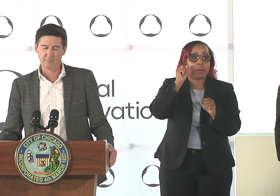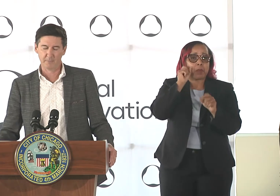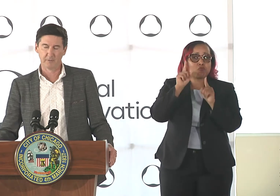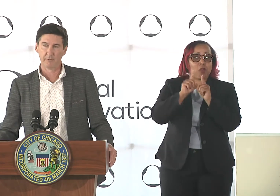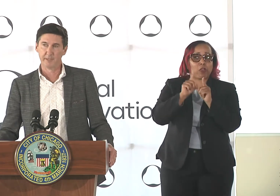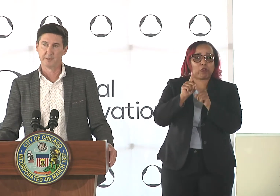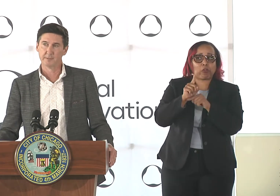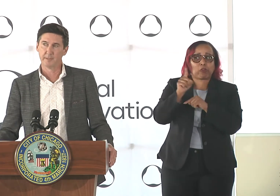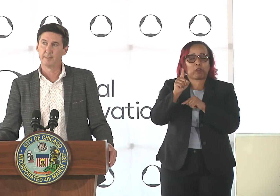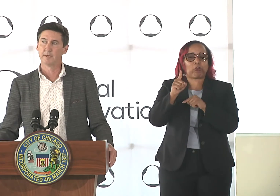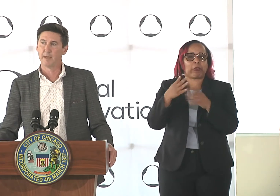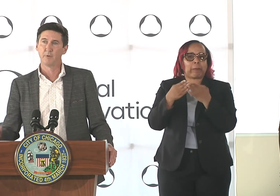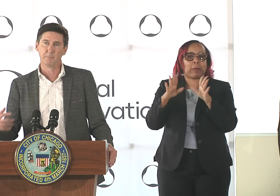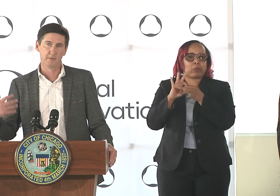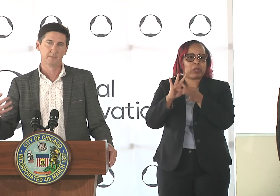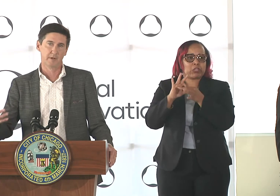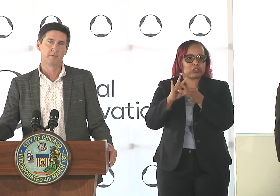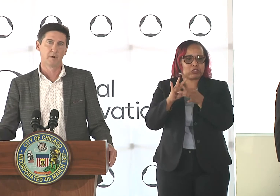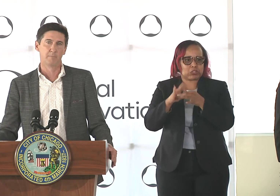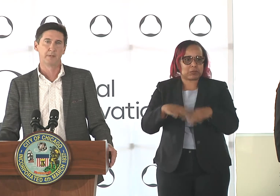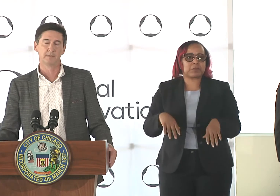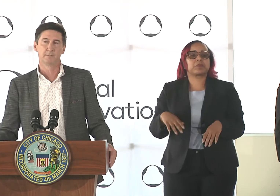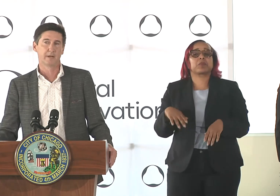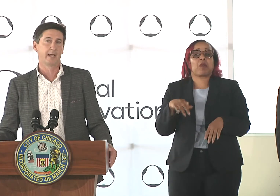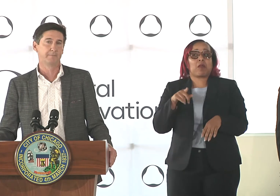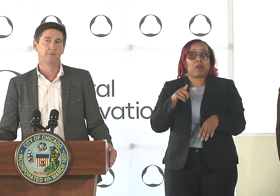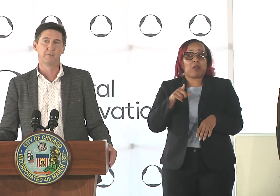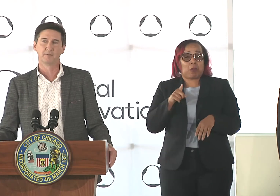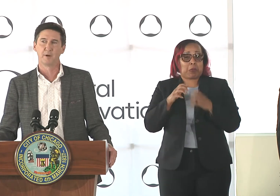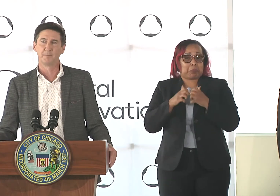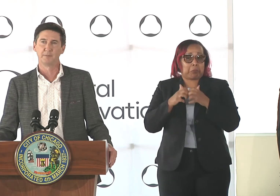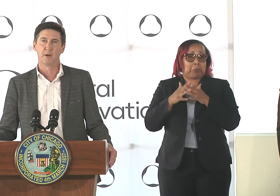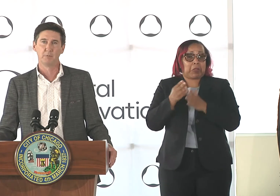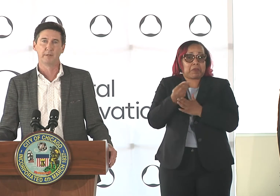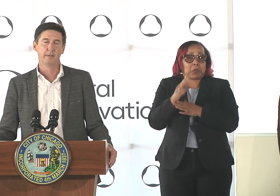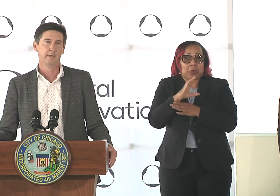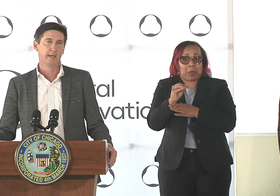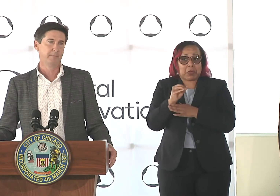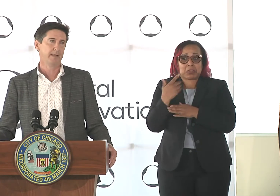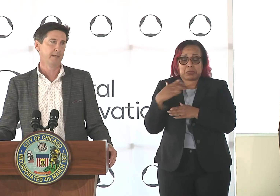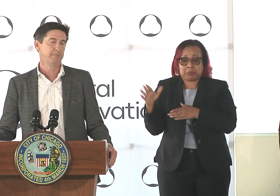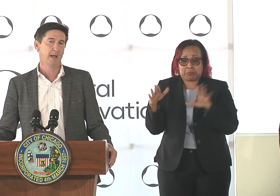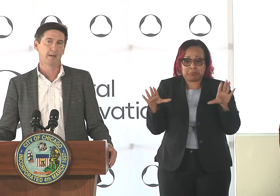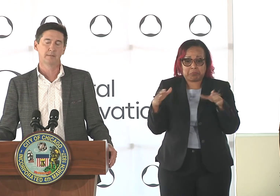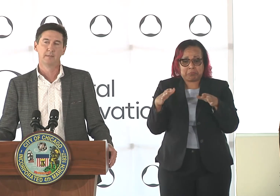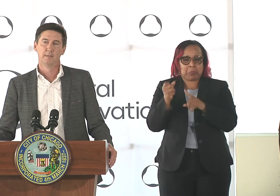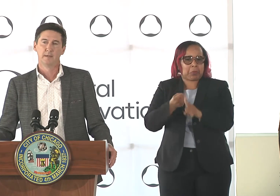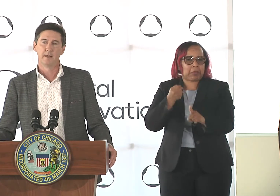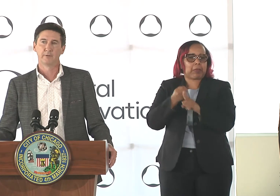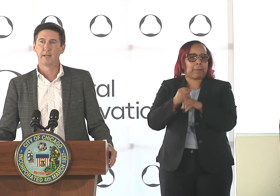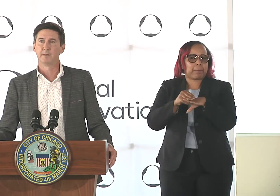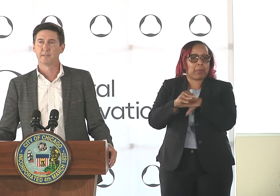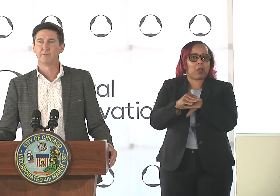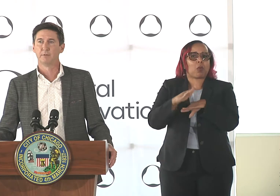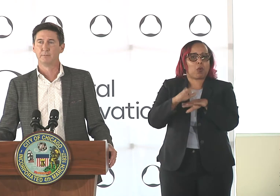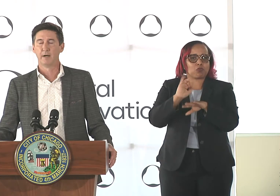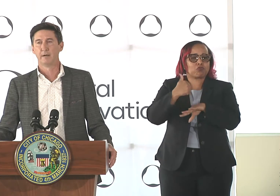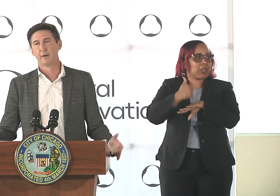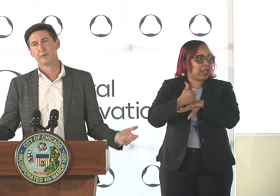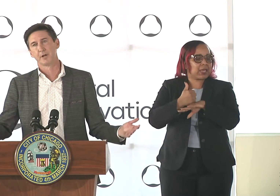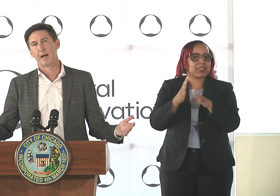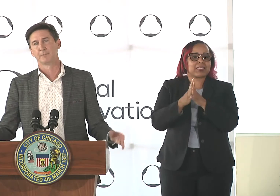Ed in public relations. And together we built several companies, took a handful of those companies public, and made an impact on creating